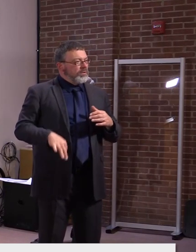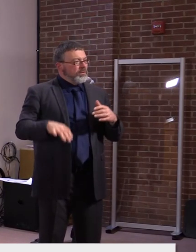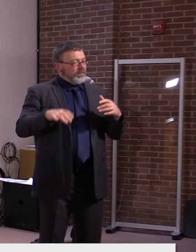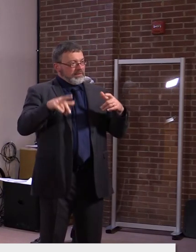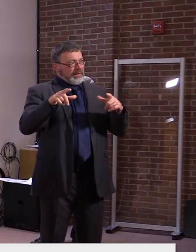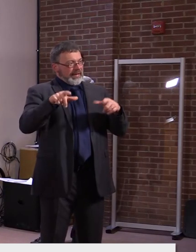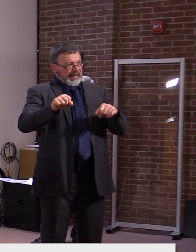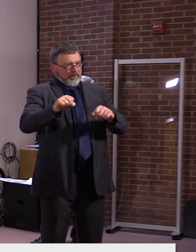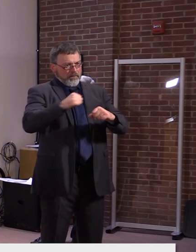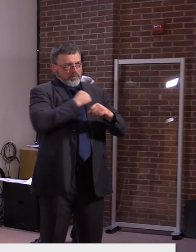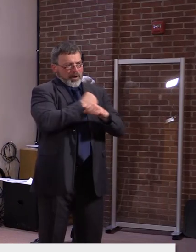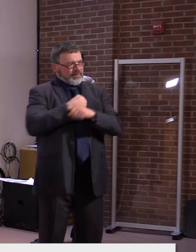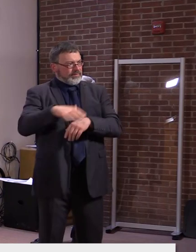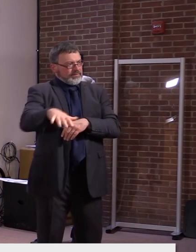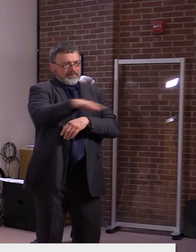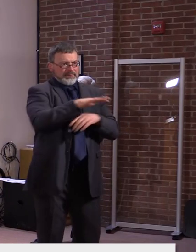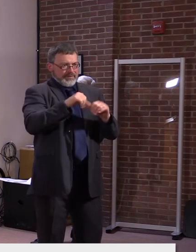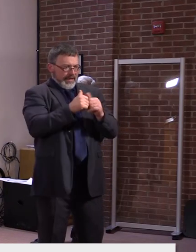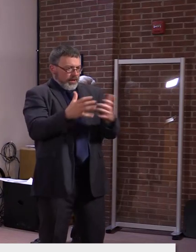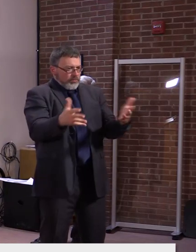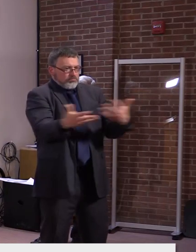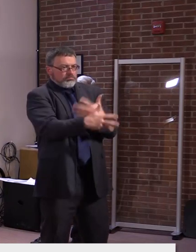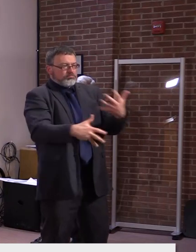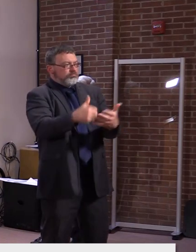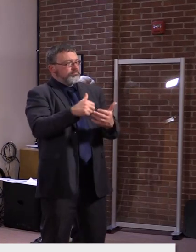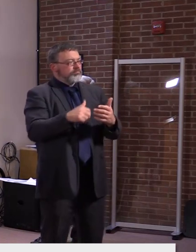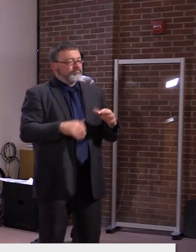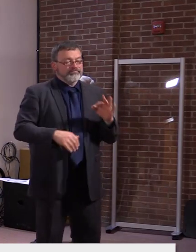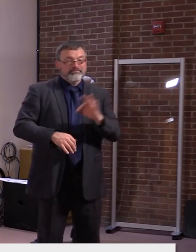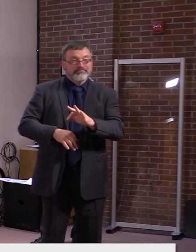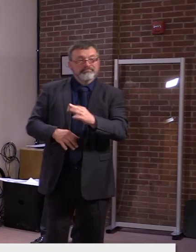ground. Okay, thank you.